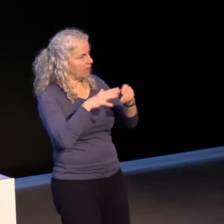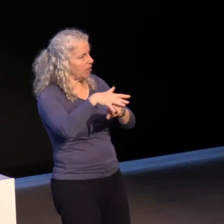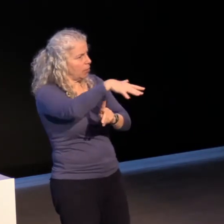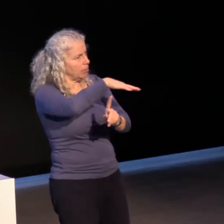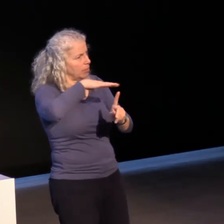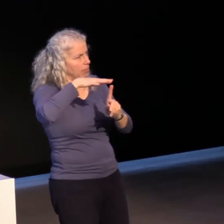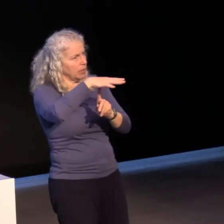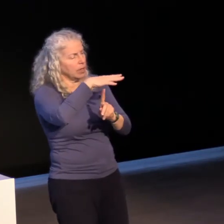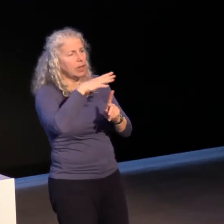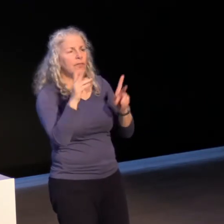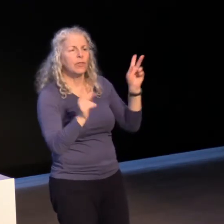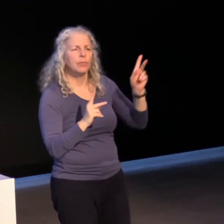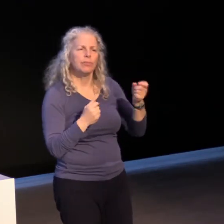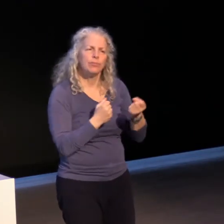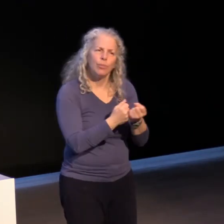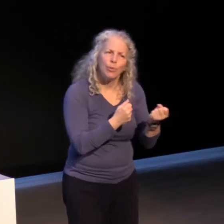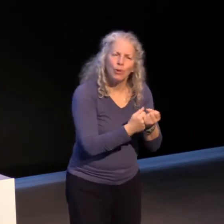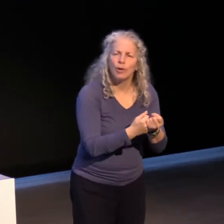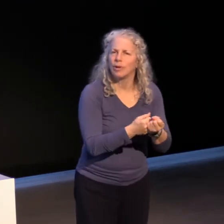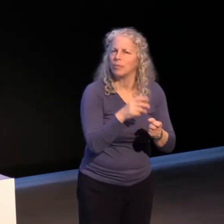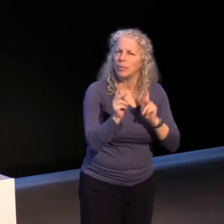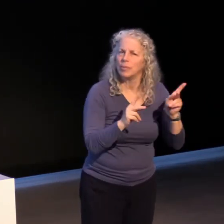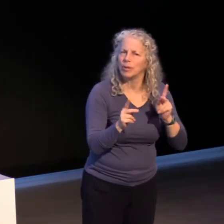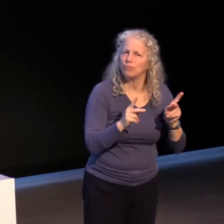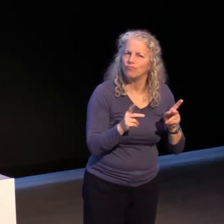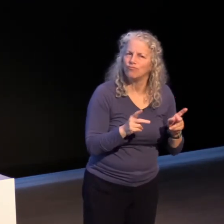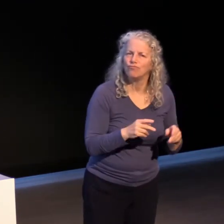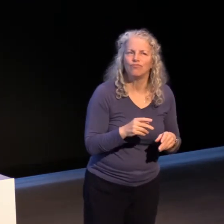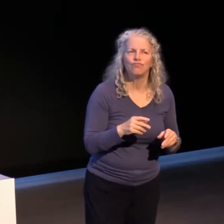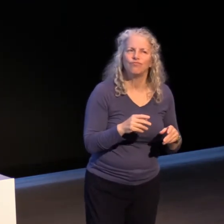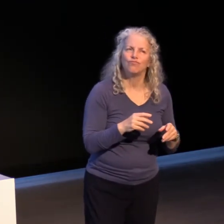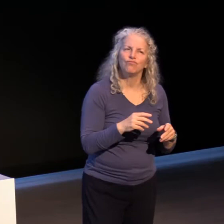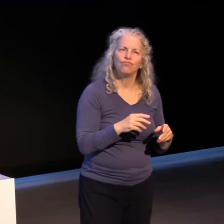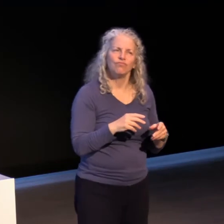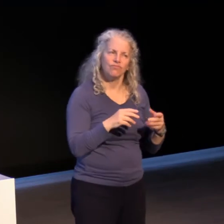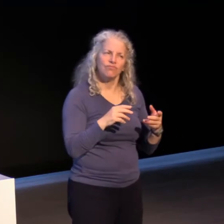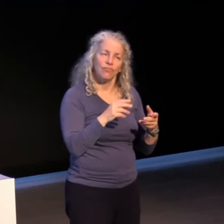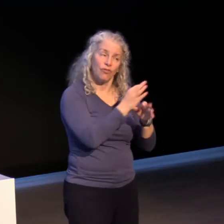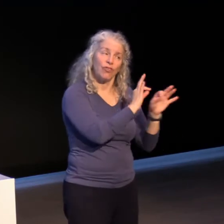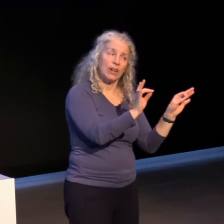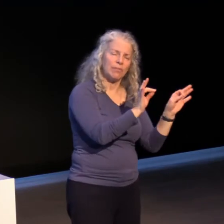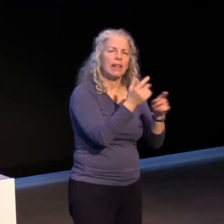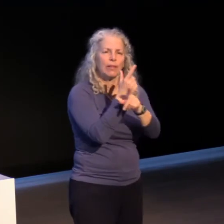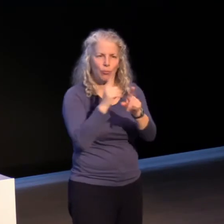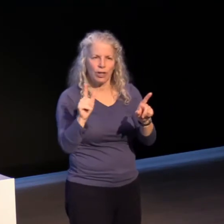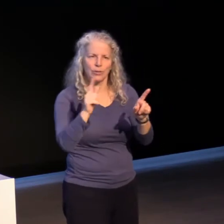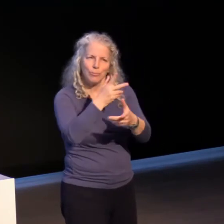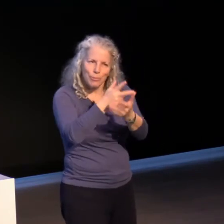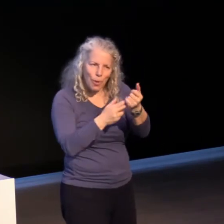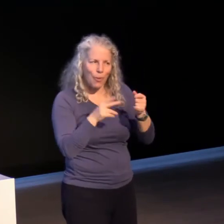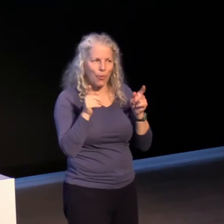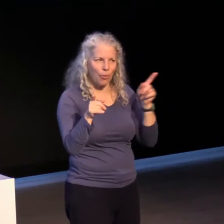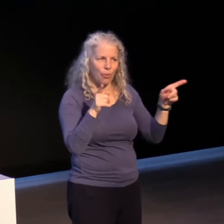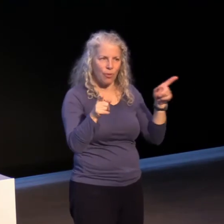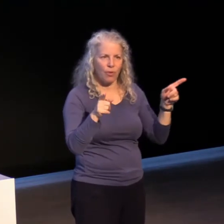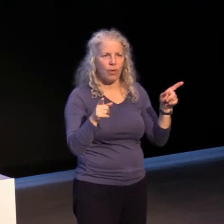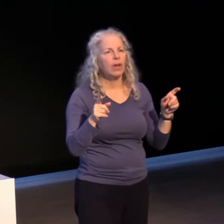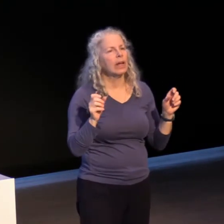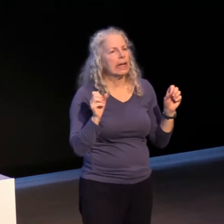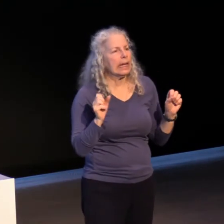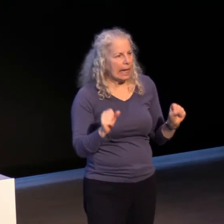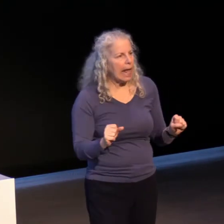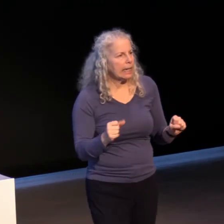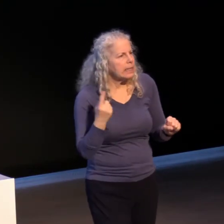for those who champion, support it, freedom and subsequently liberation can be